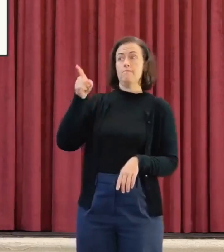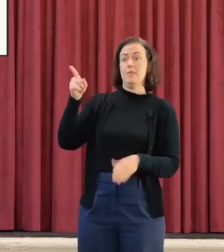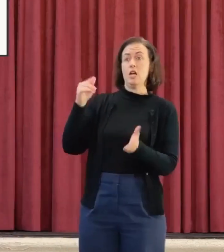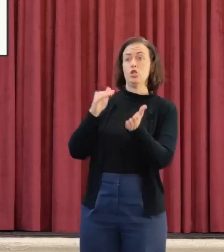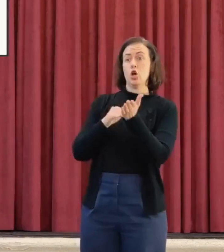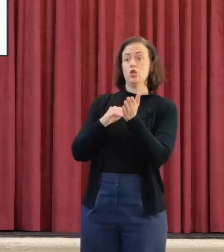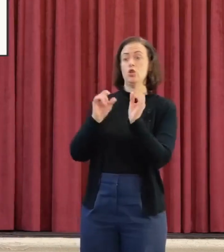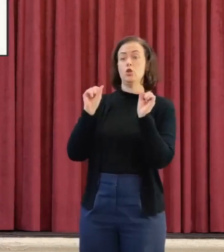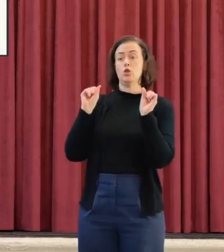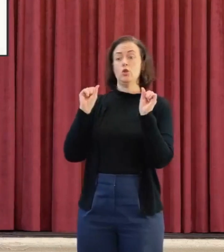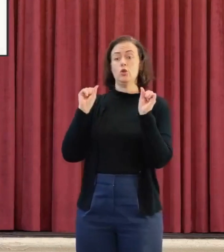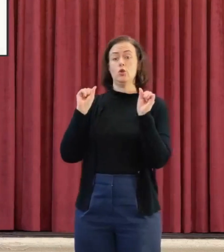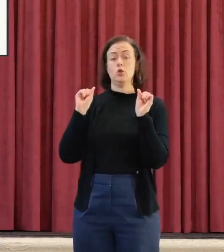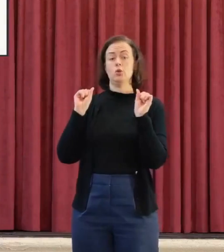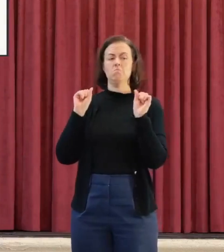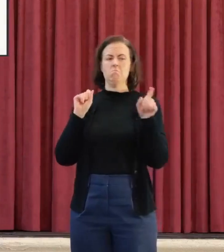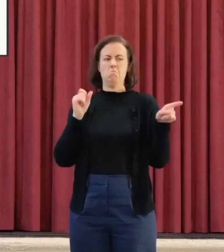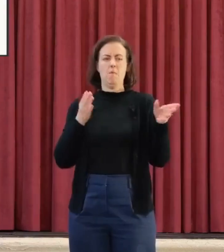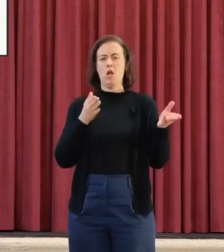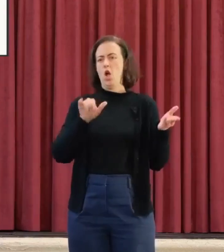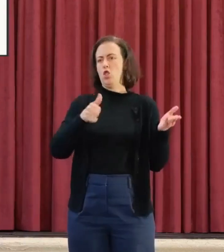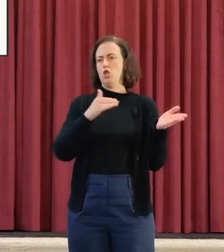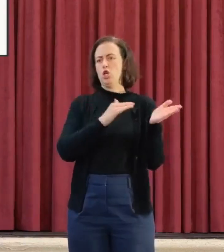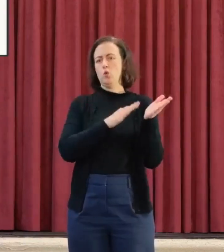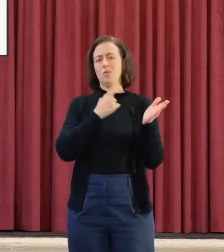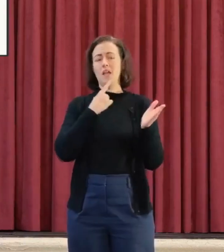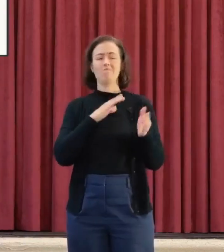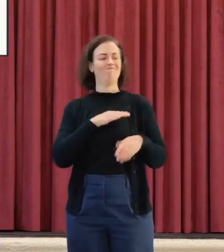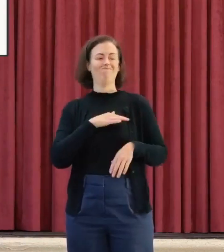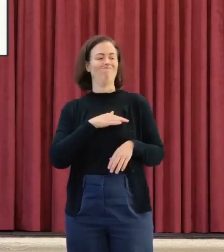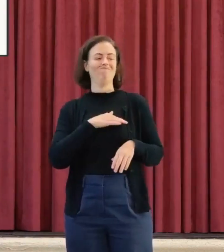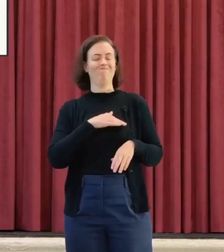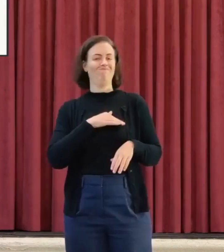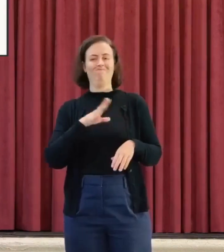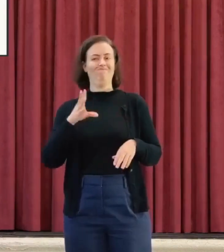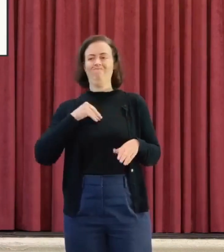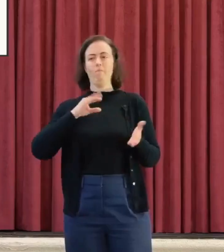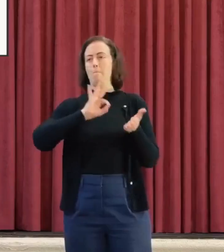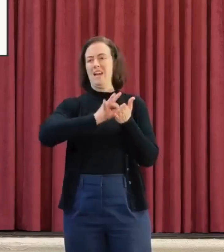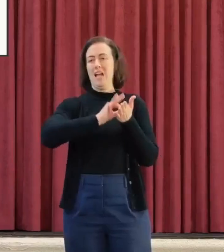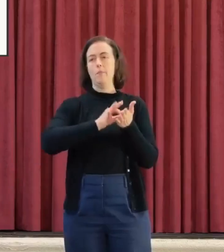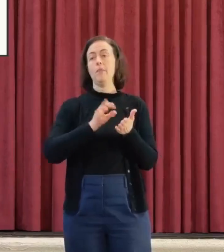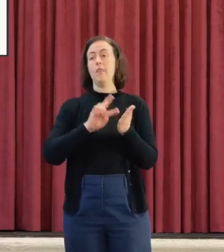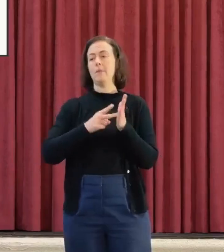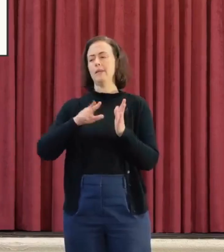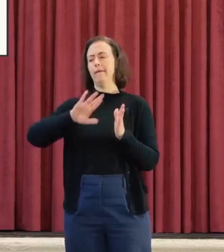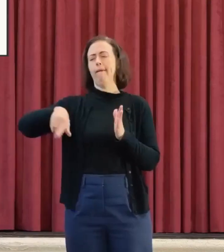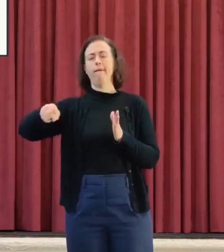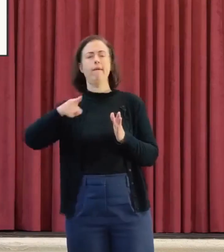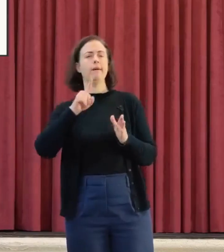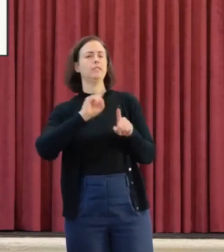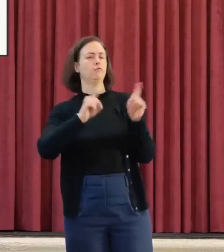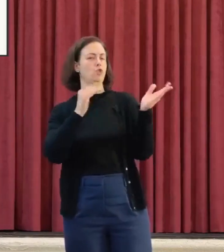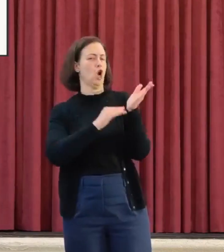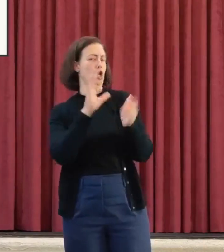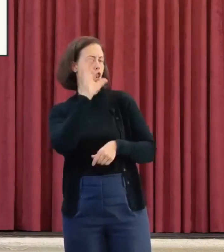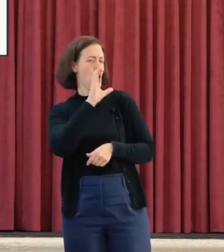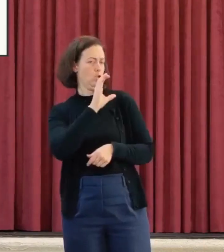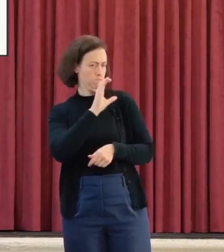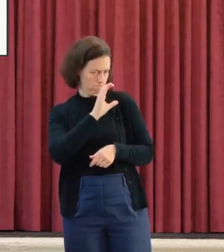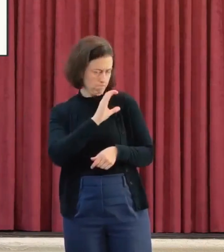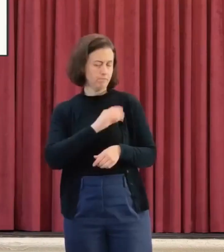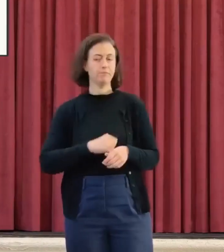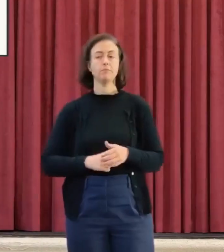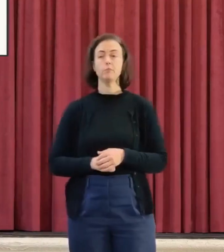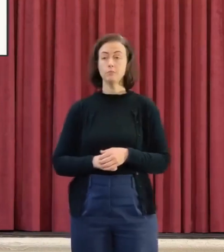I don't take Medi-Cal. I need to look for a different doctor. Okay, so when you have both Medicare